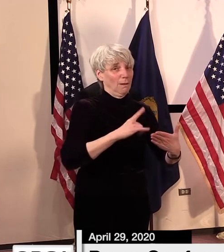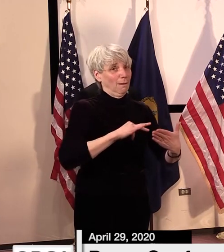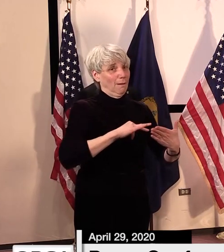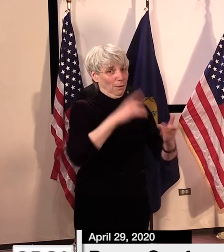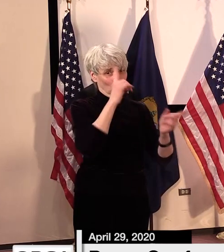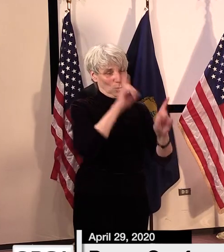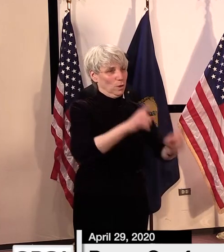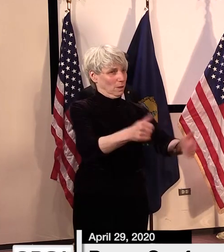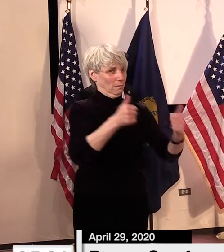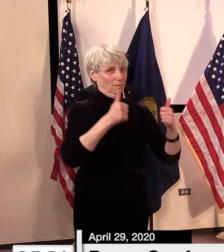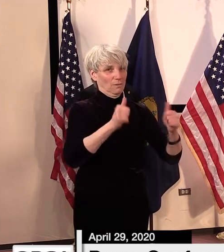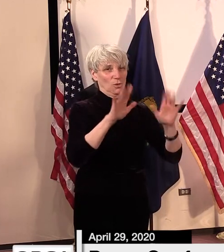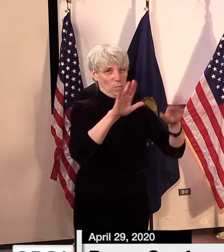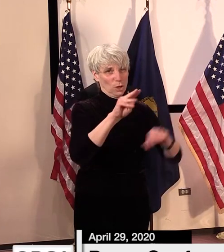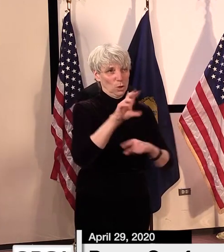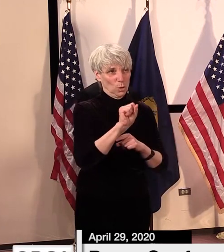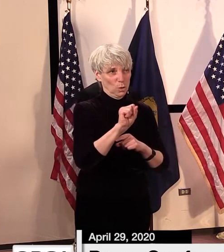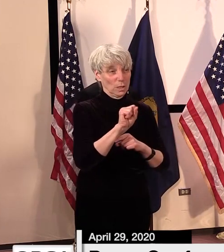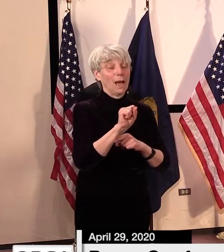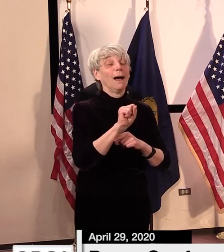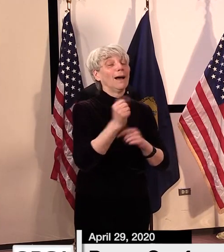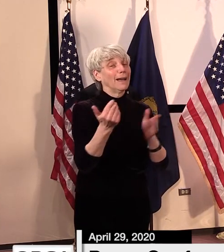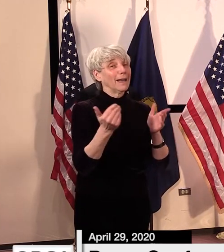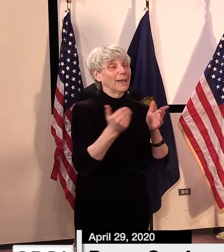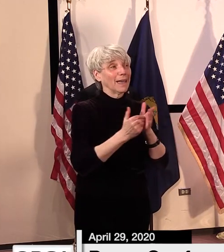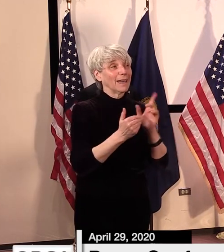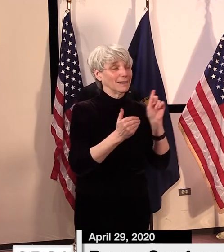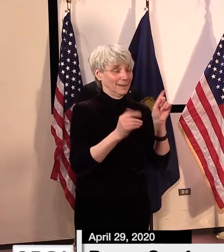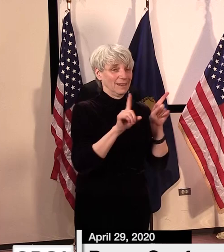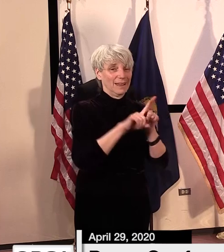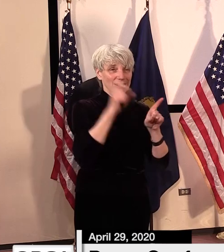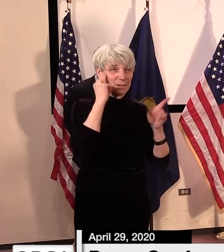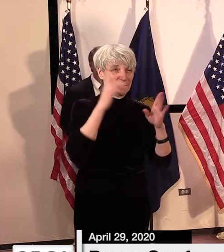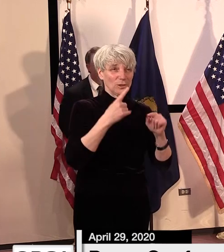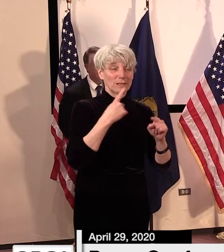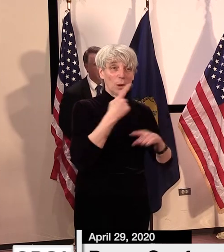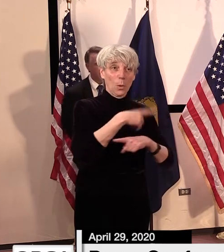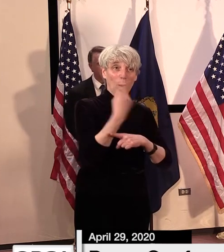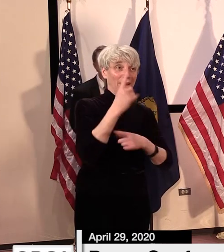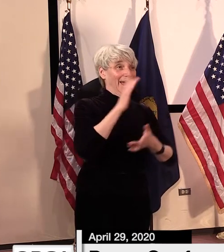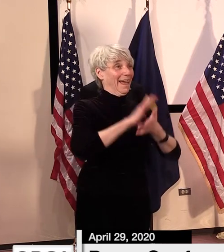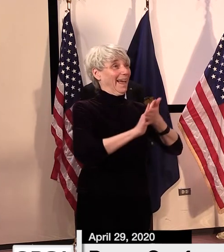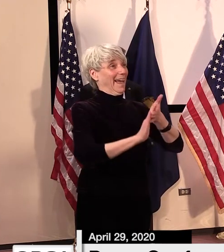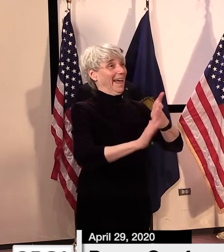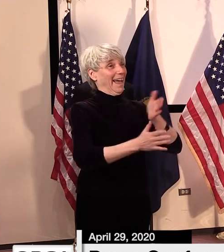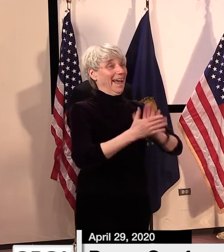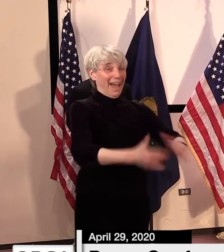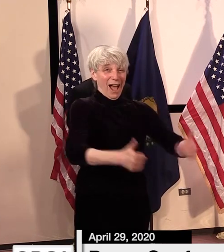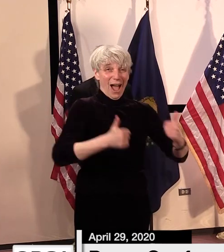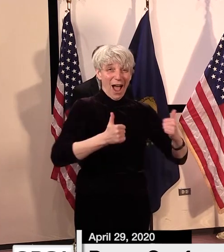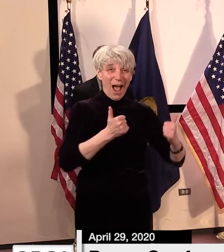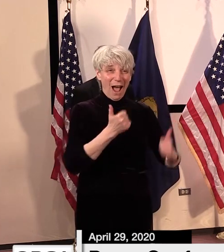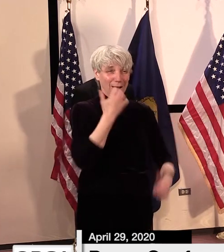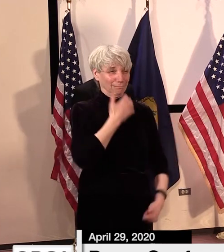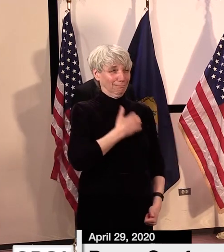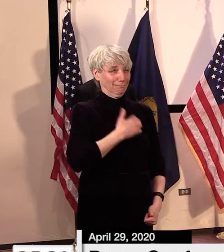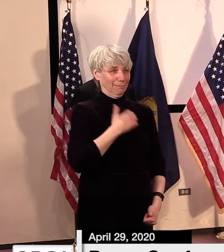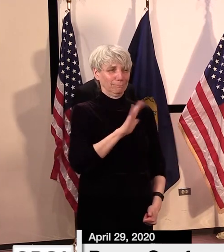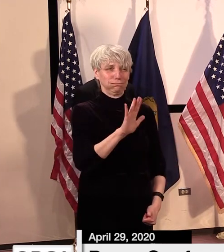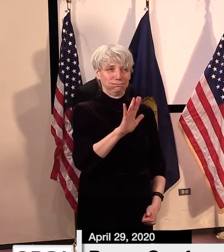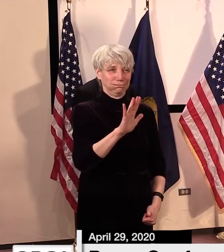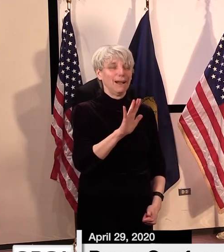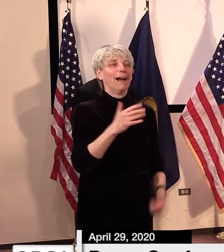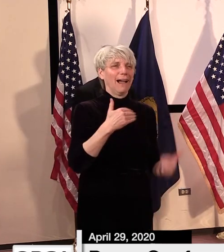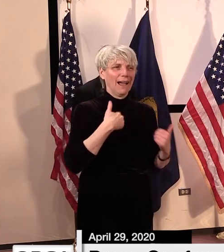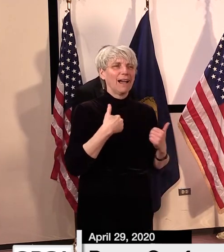governor's comment. A day does not make a trend, and we're in this for the long ball, and